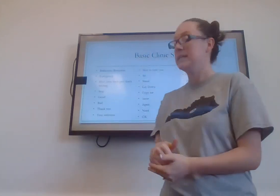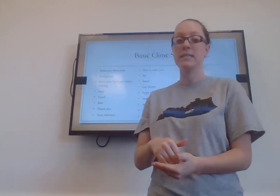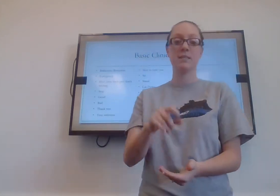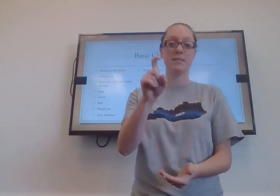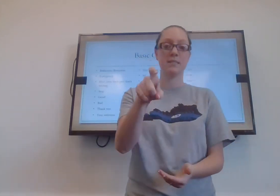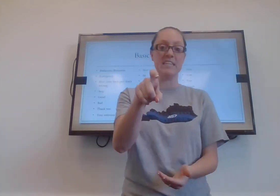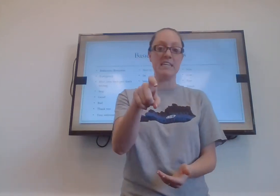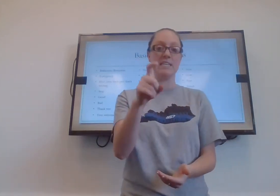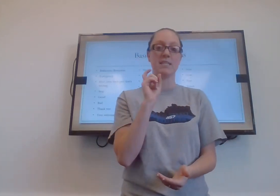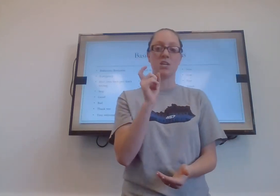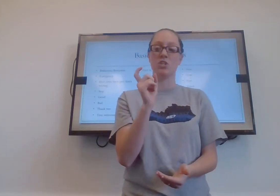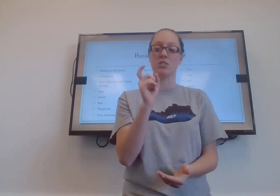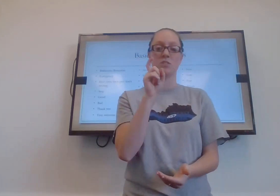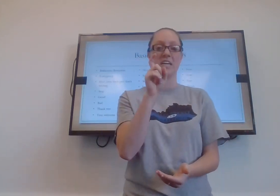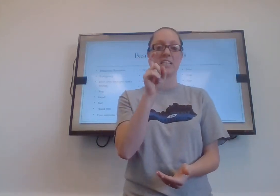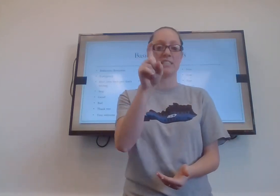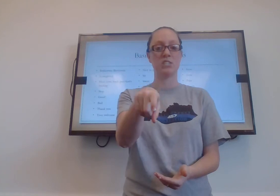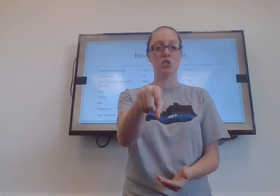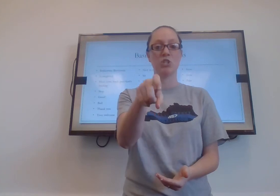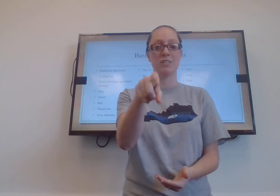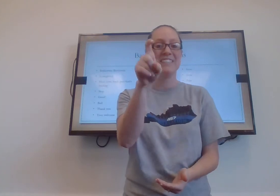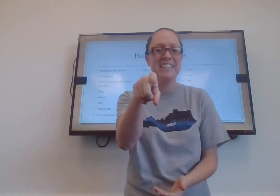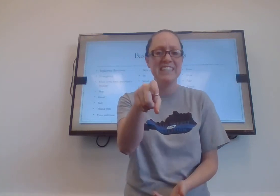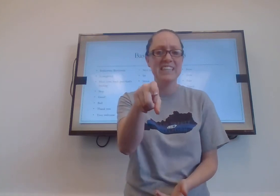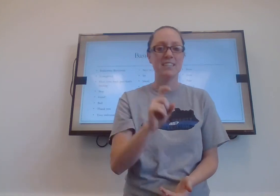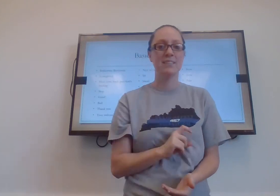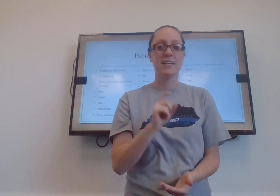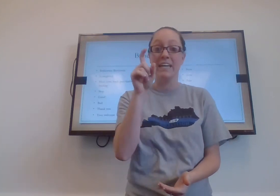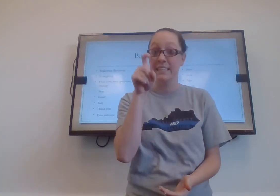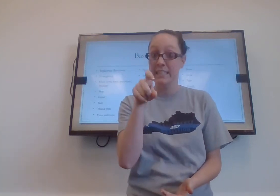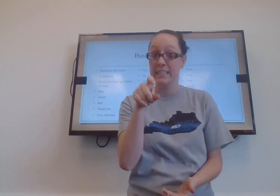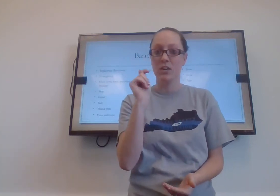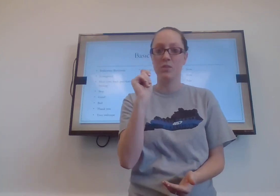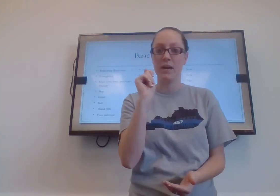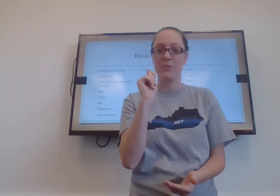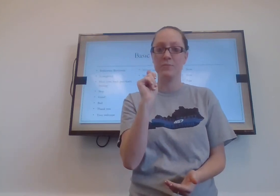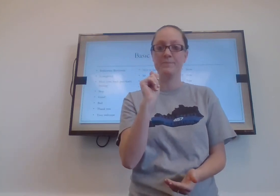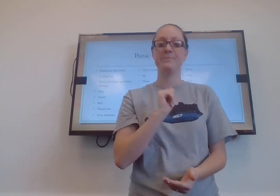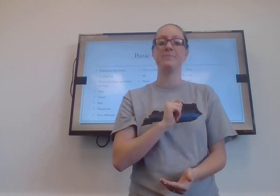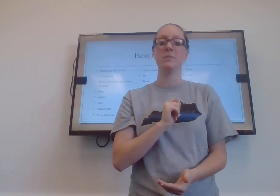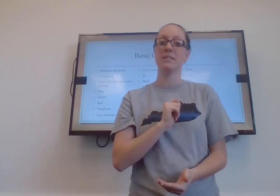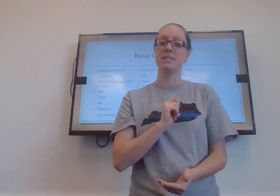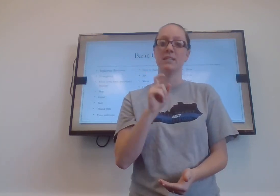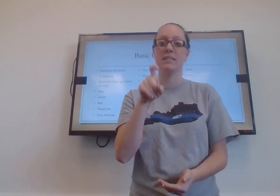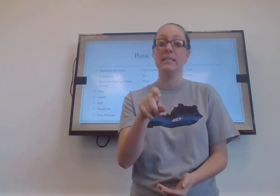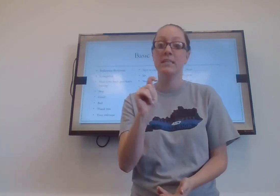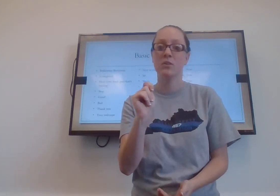need is like a hook. So X, hook, need. I need to go to the bathroom. You might see that. Need to go to the